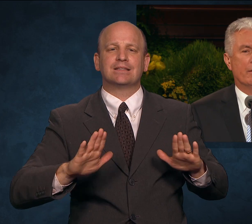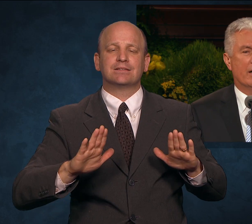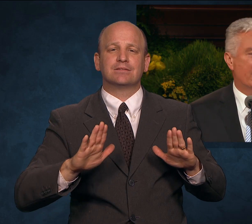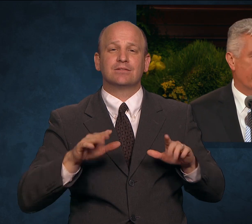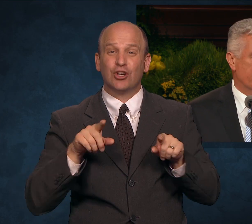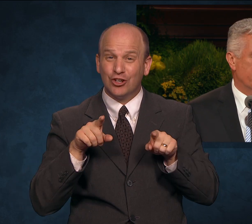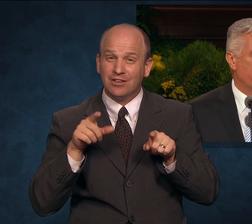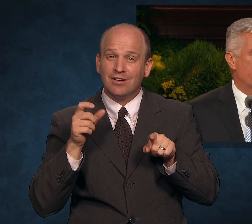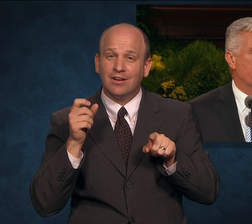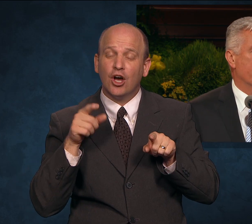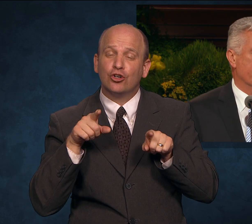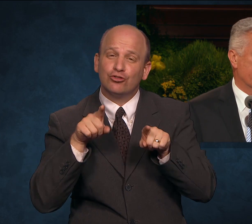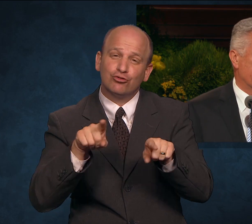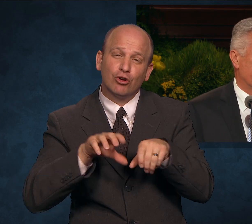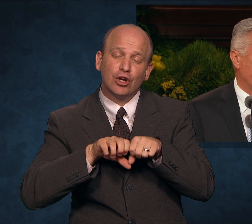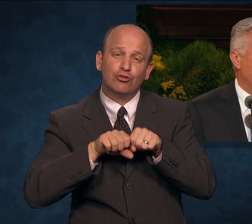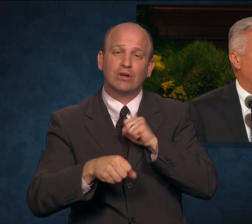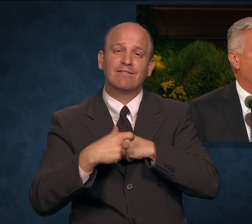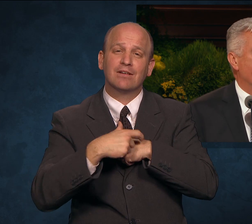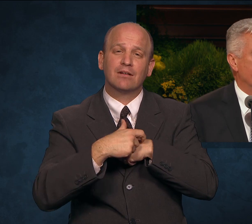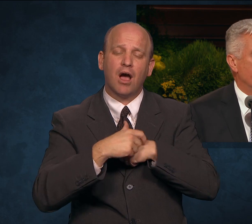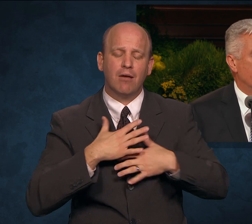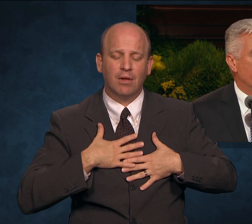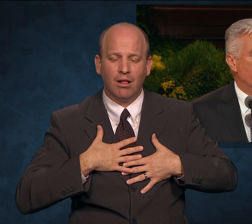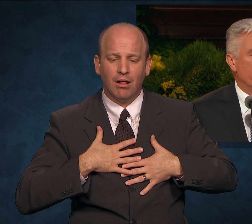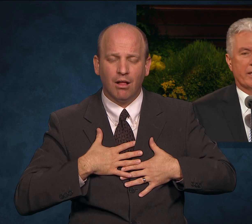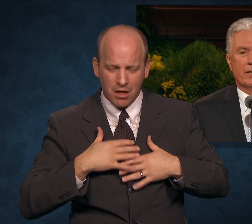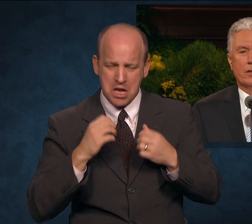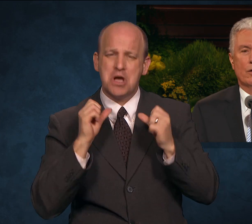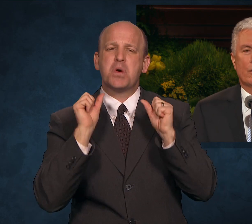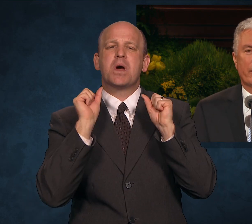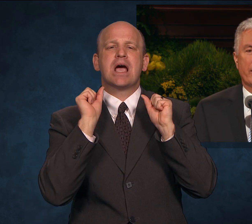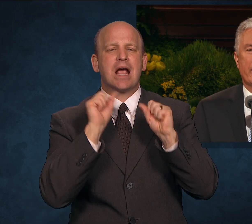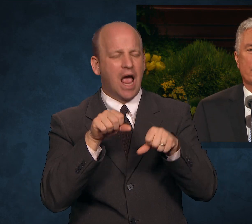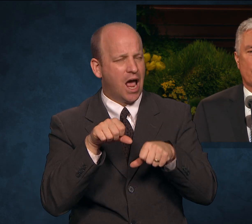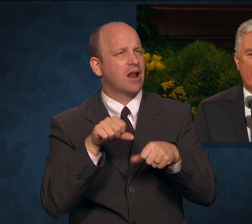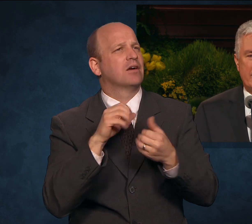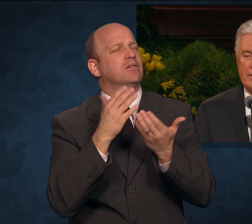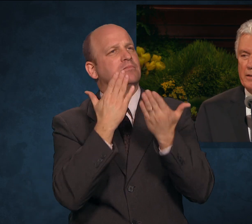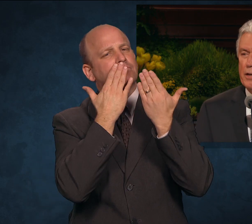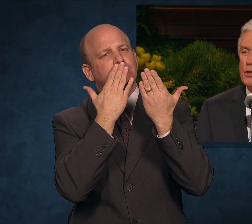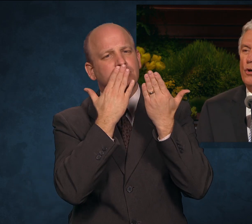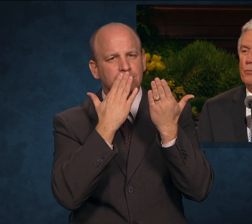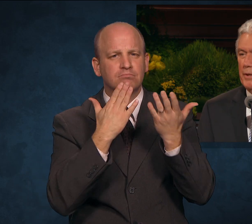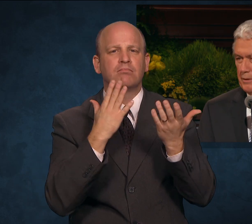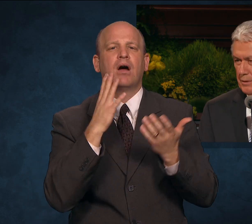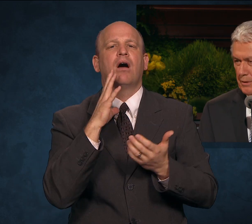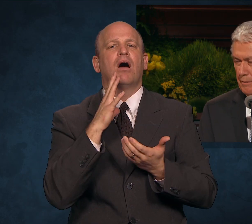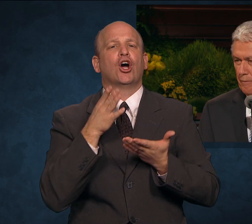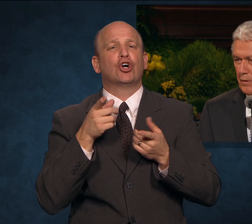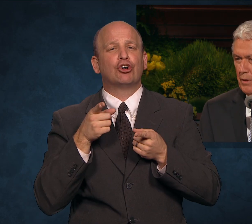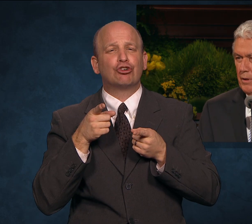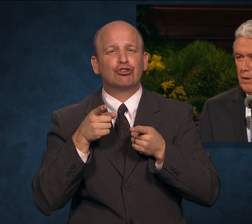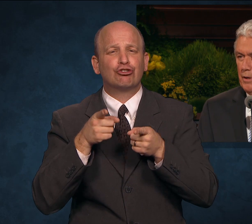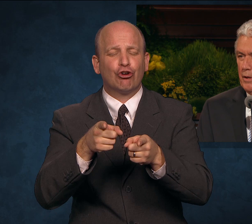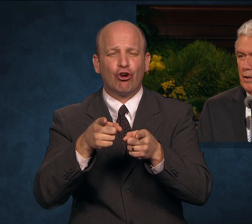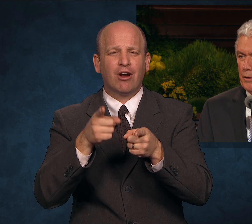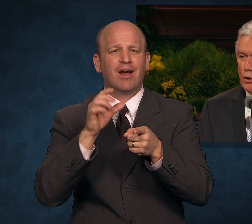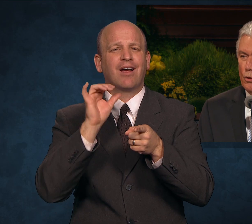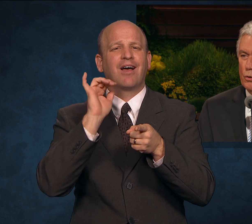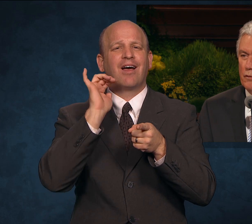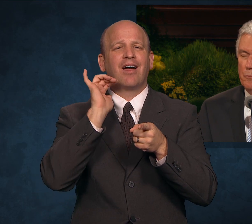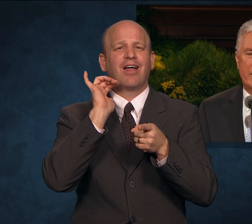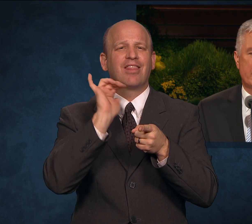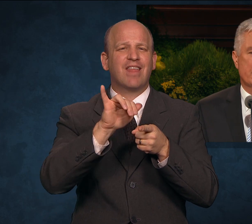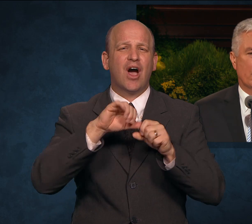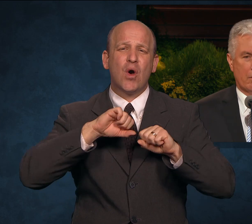lift up our hearts in Praise in pain we can glory in Christ's atonement in